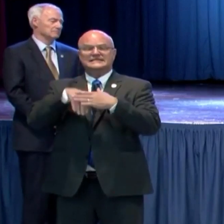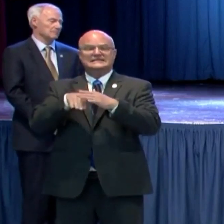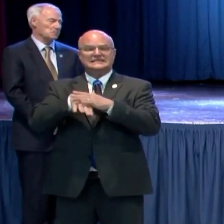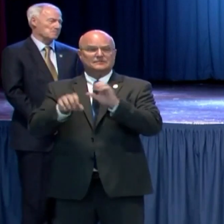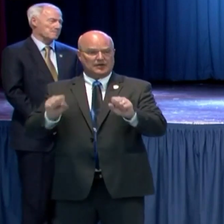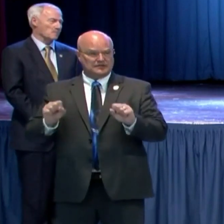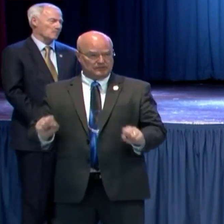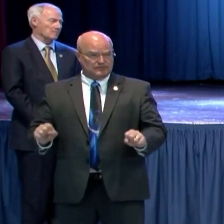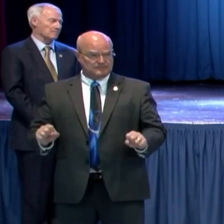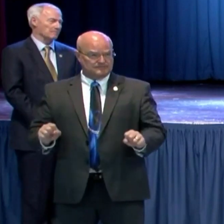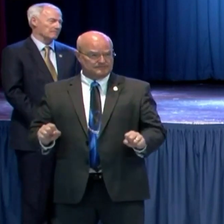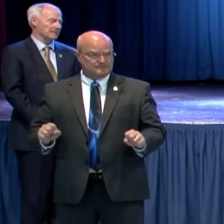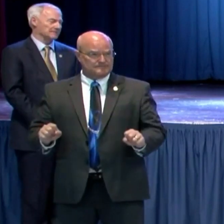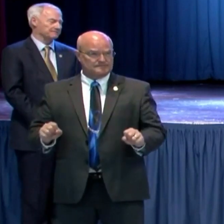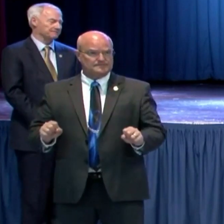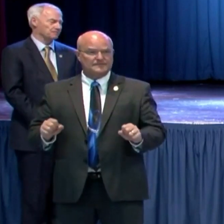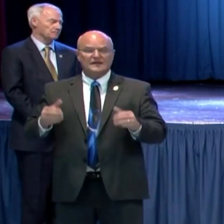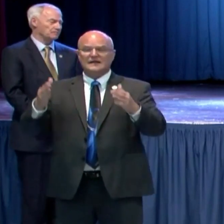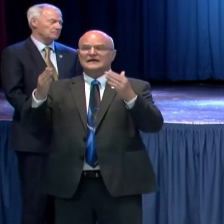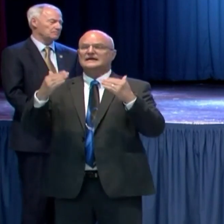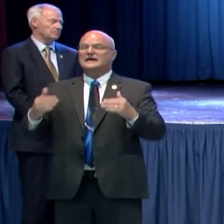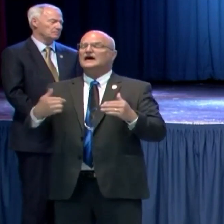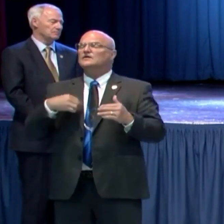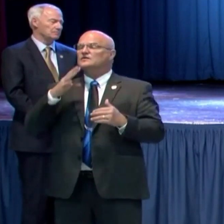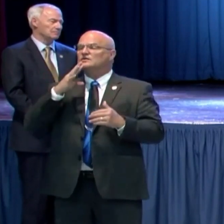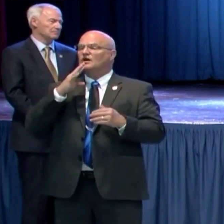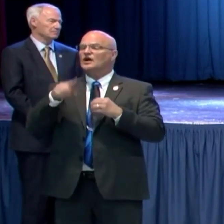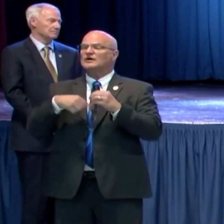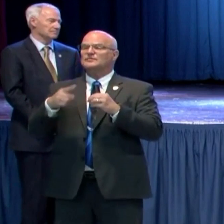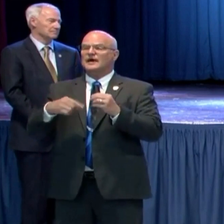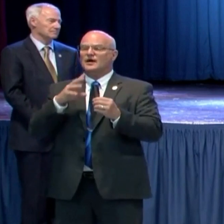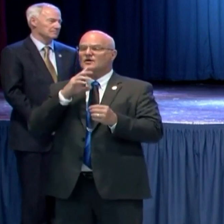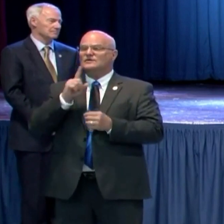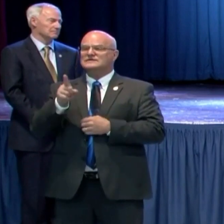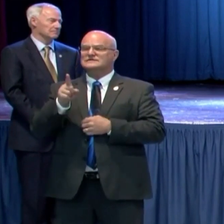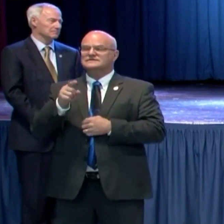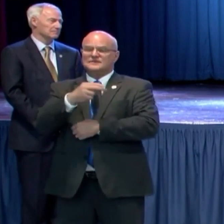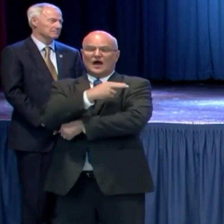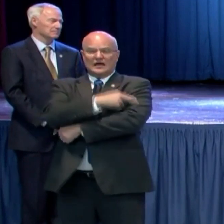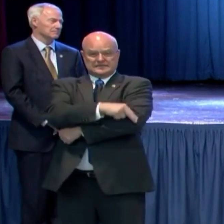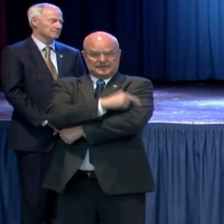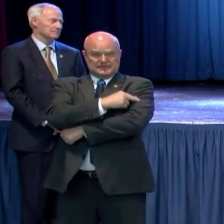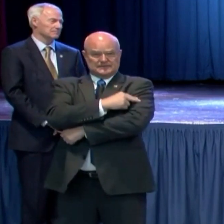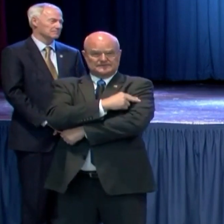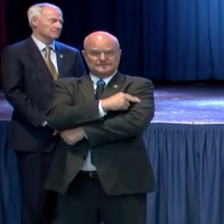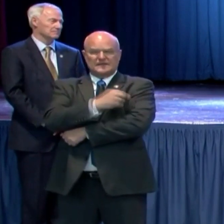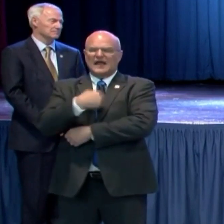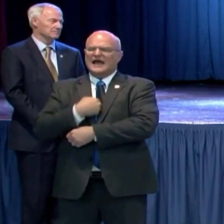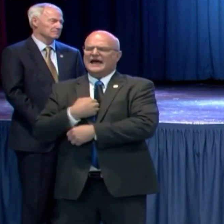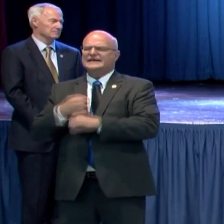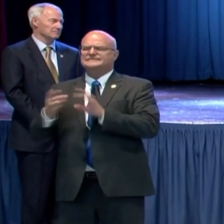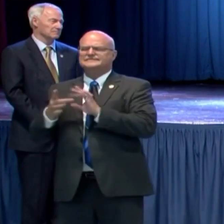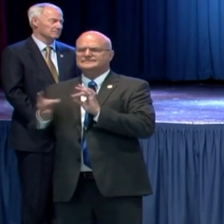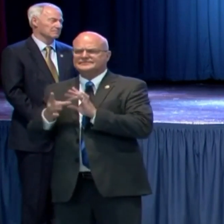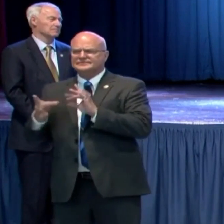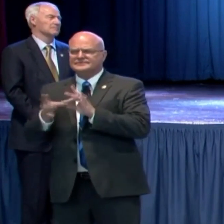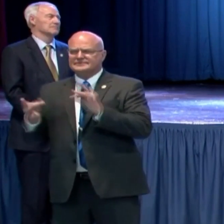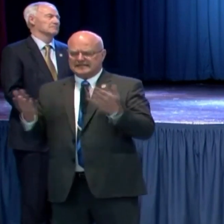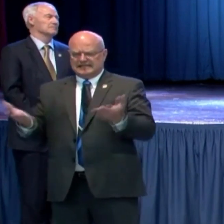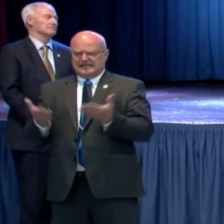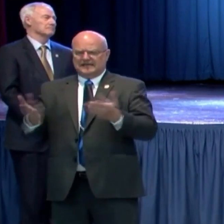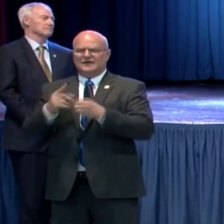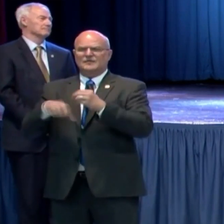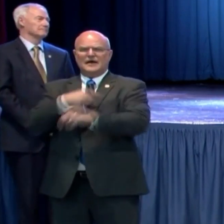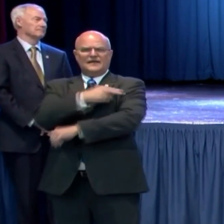as possible. And then the last thing I wanted to talk about is about hospitals. We had a brief conversation